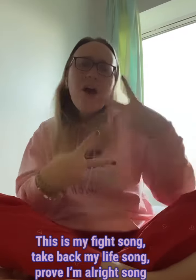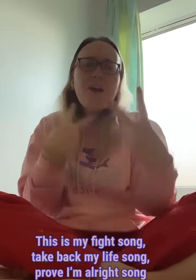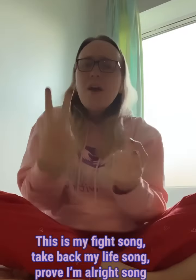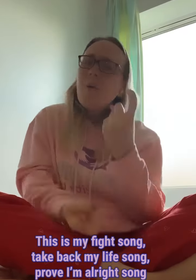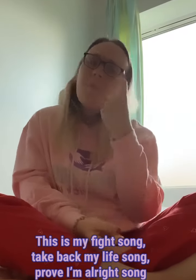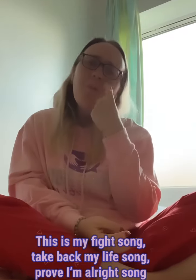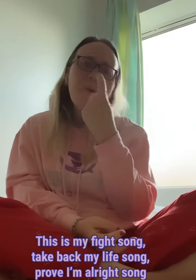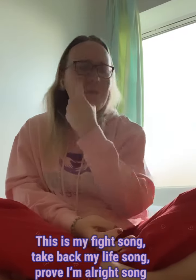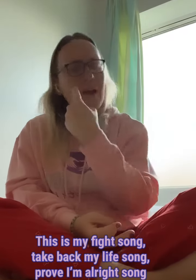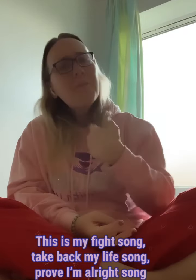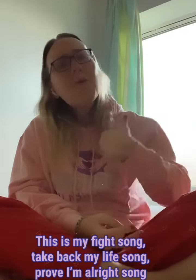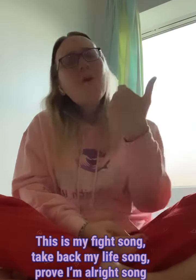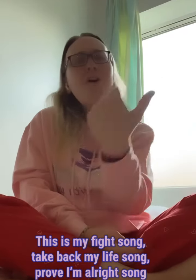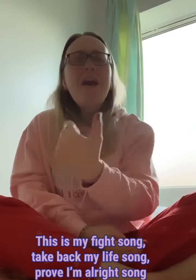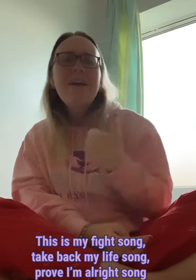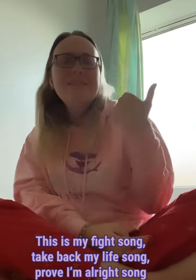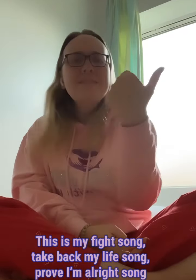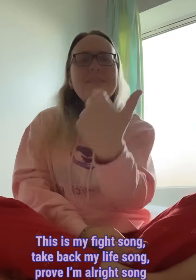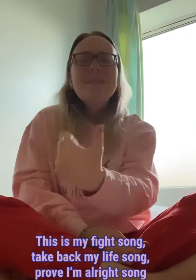song. Prove I'm alright